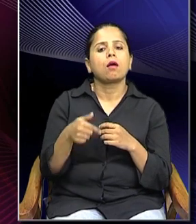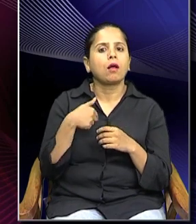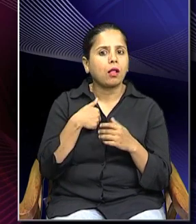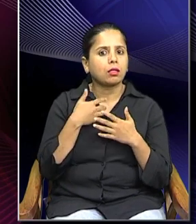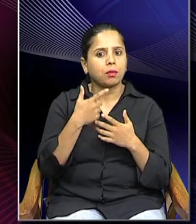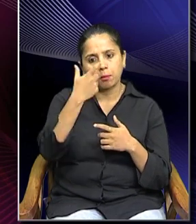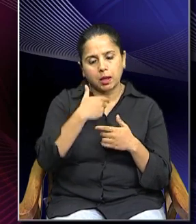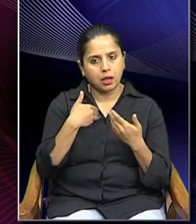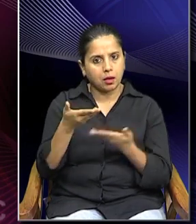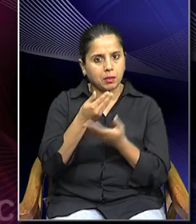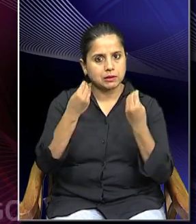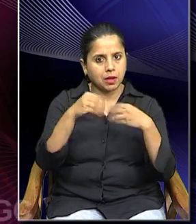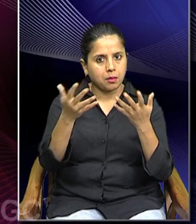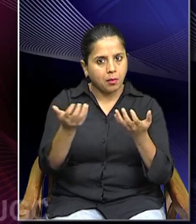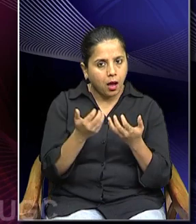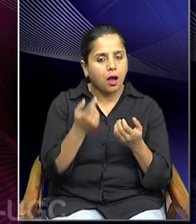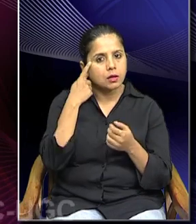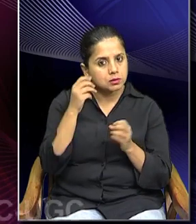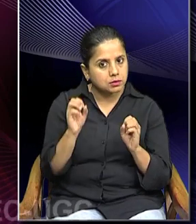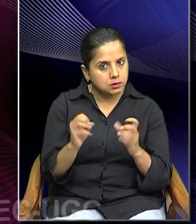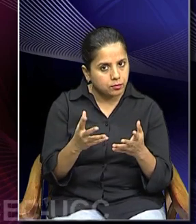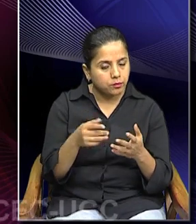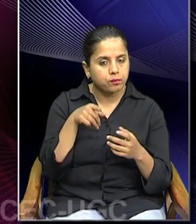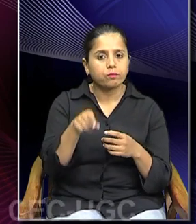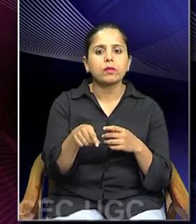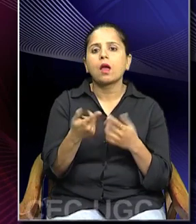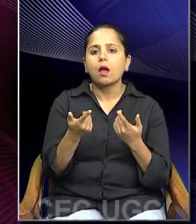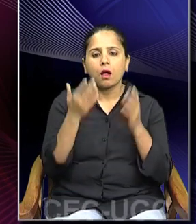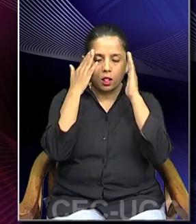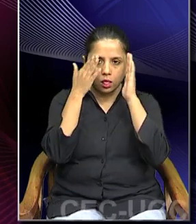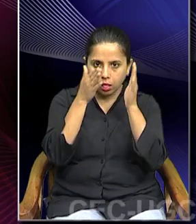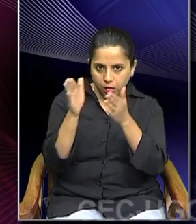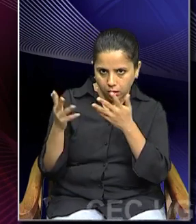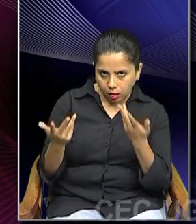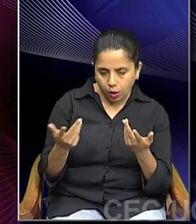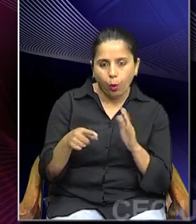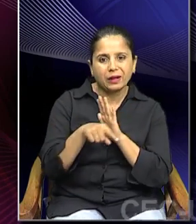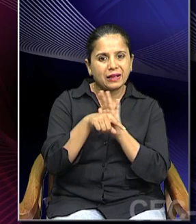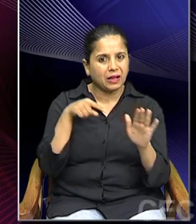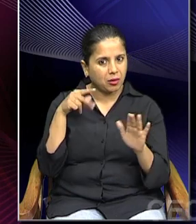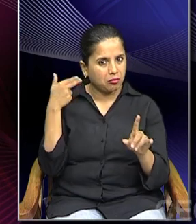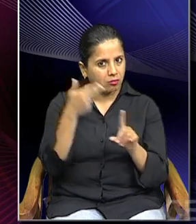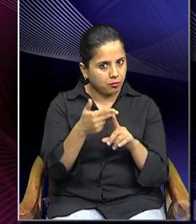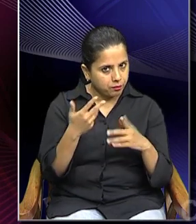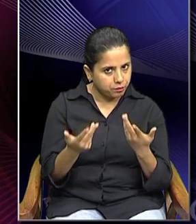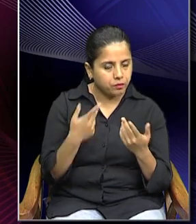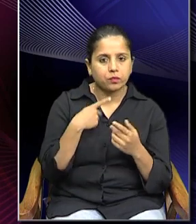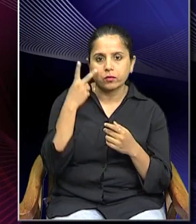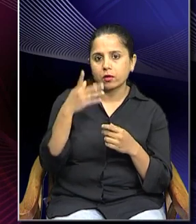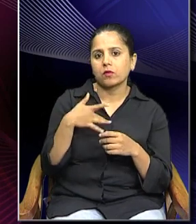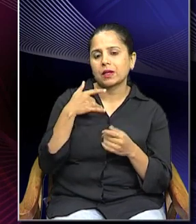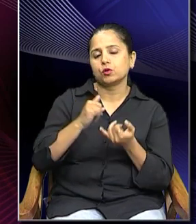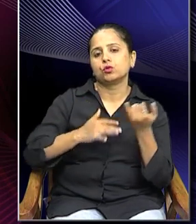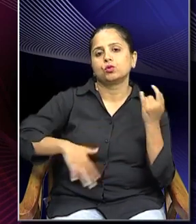commoditization which will kind of considered as destructive or is considered as negative when we look into the